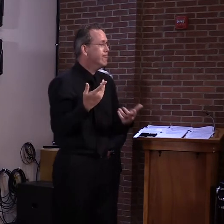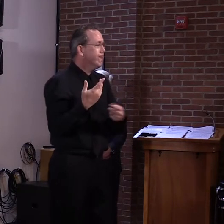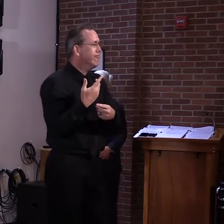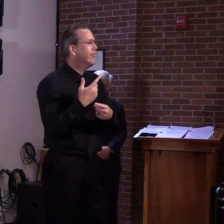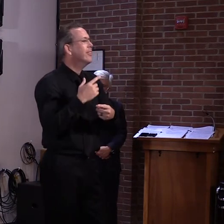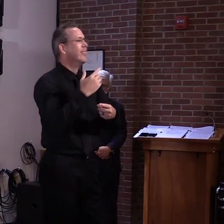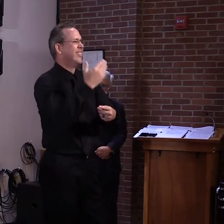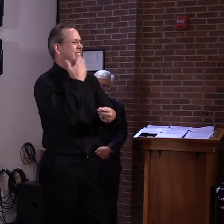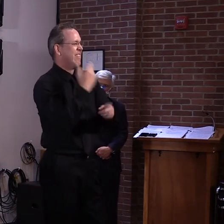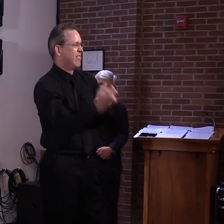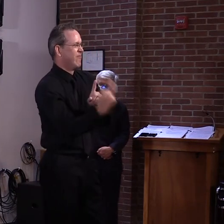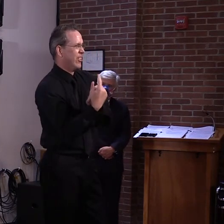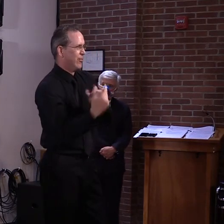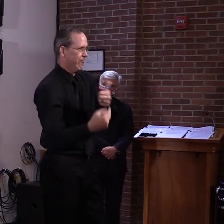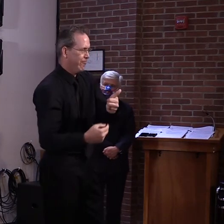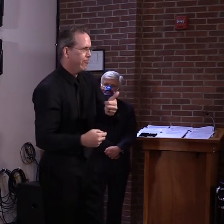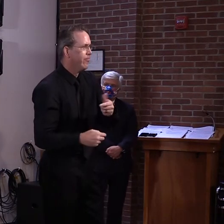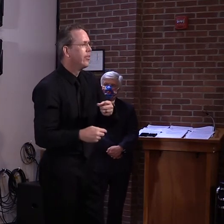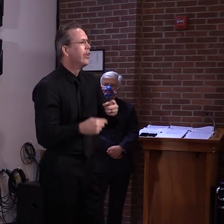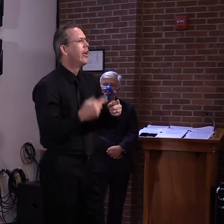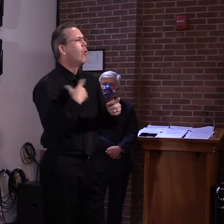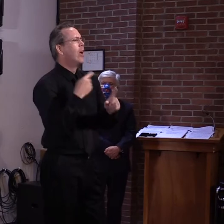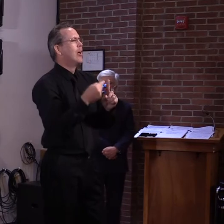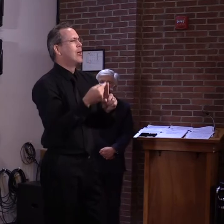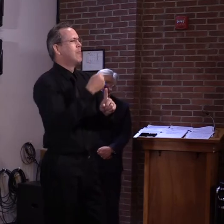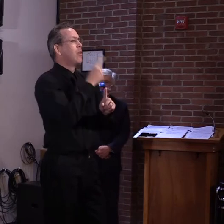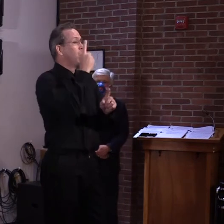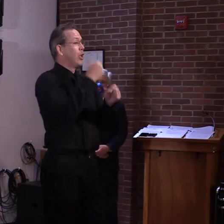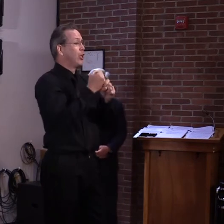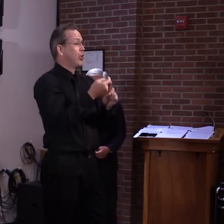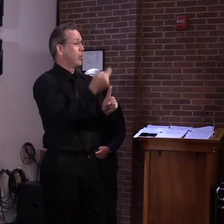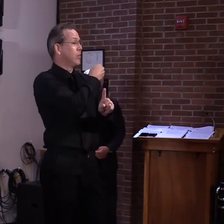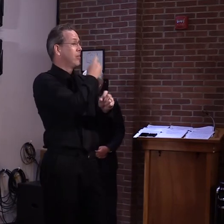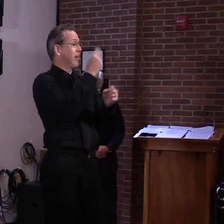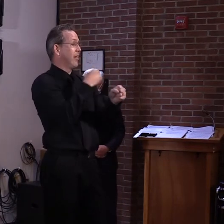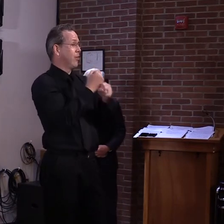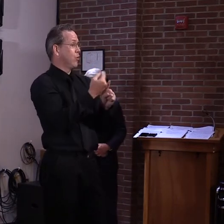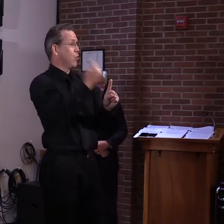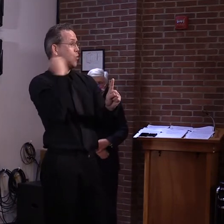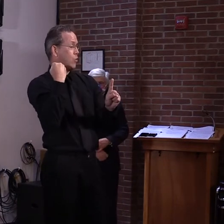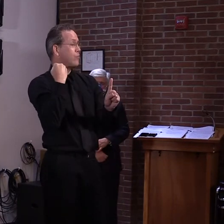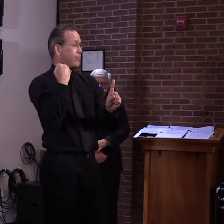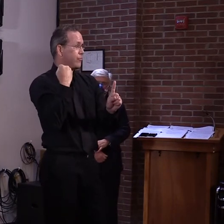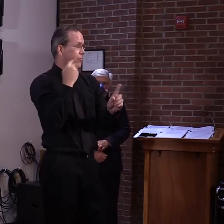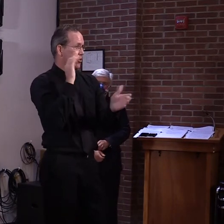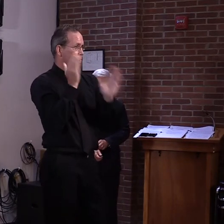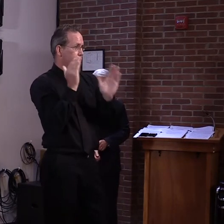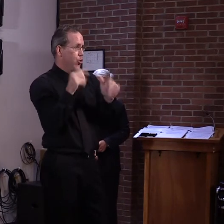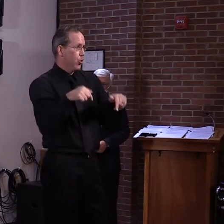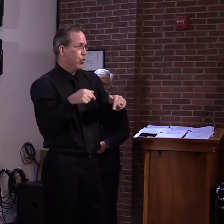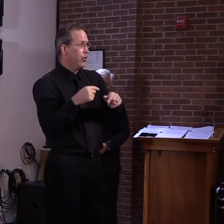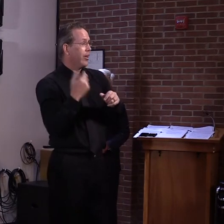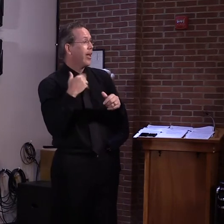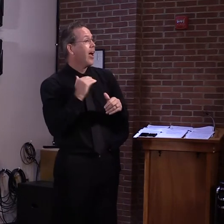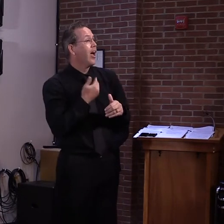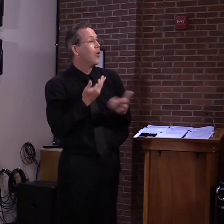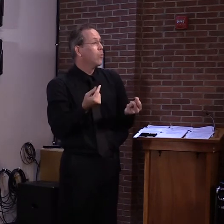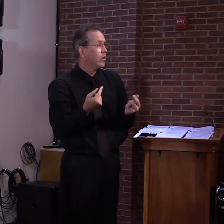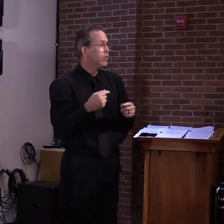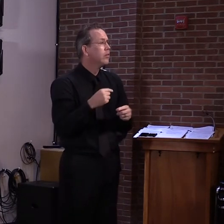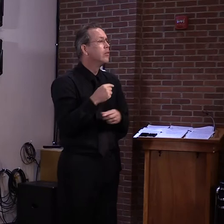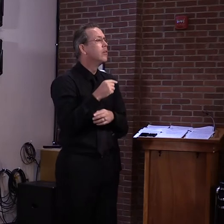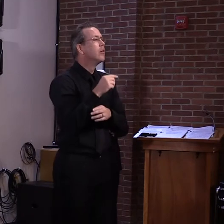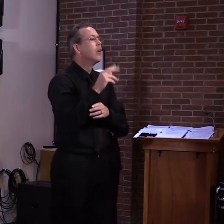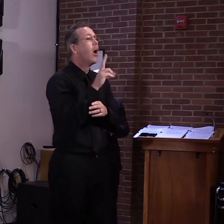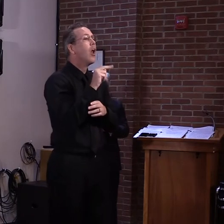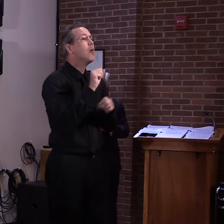year ago, where we had the lowest unemployment rate in the country. We were really suffering from, we